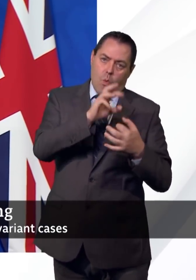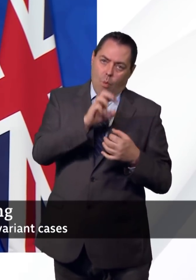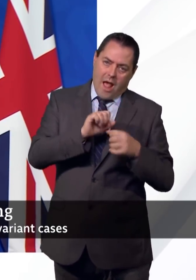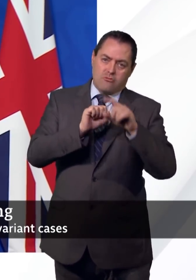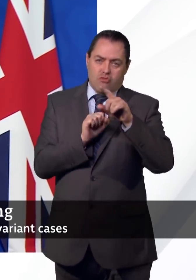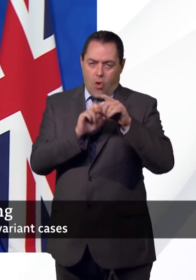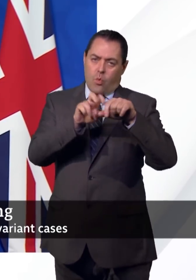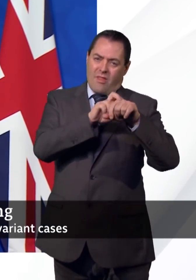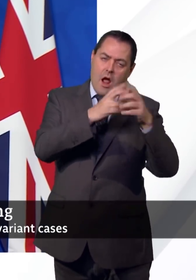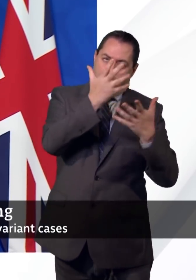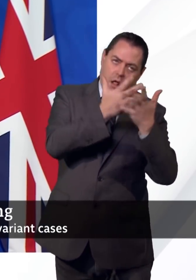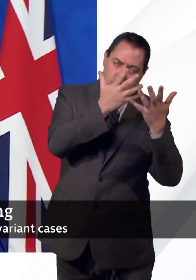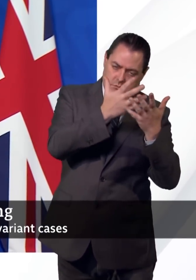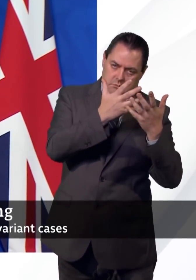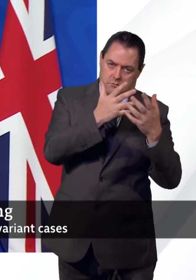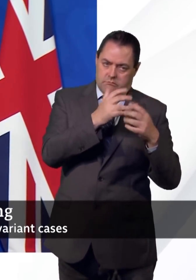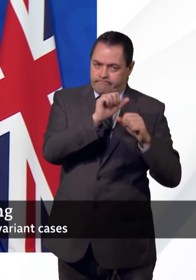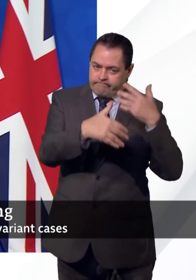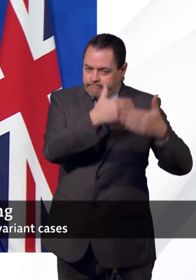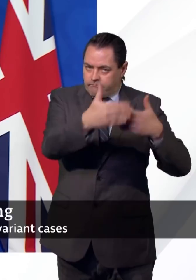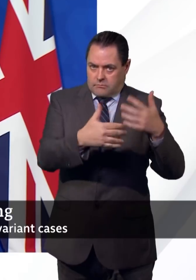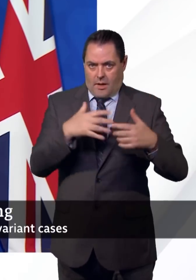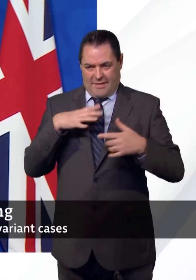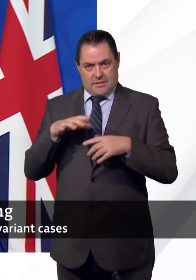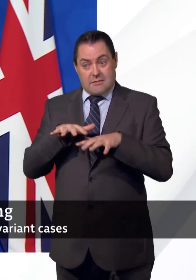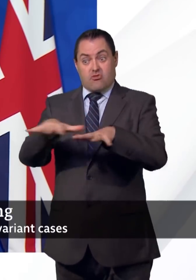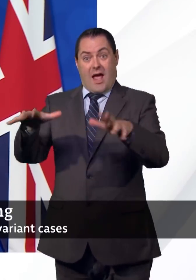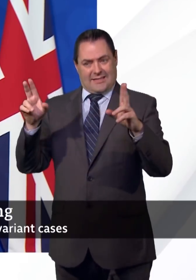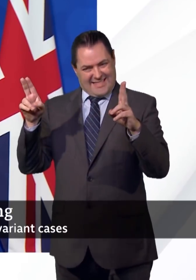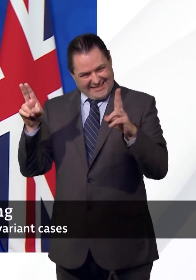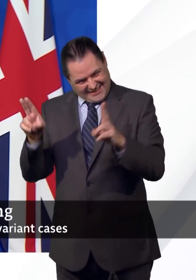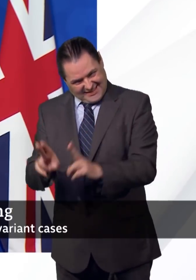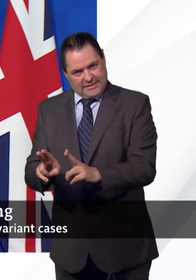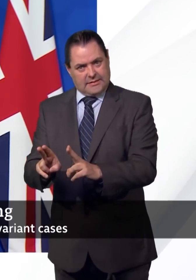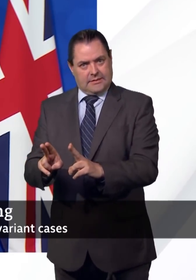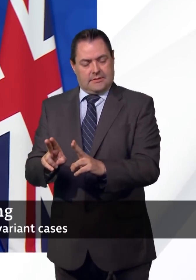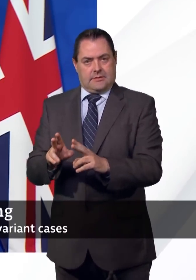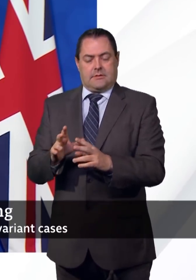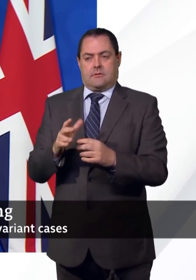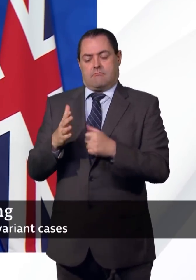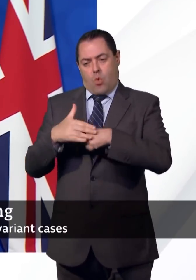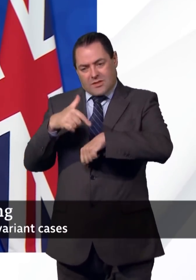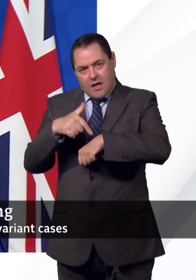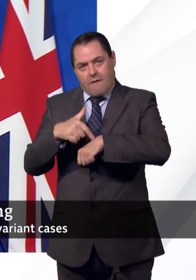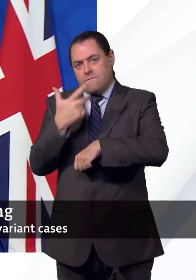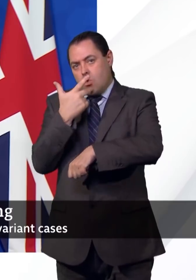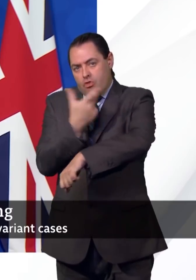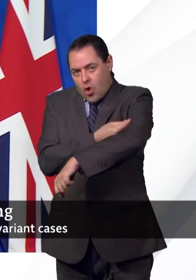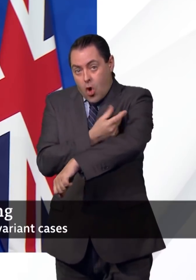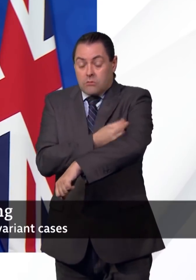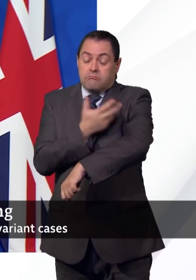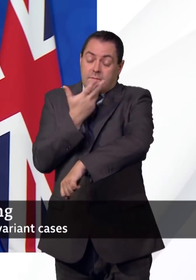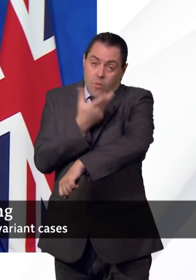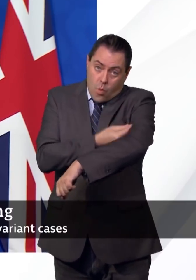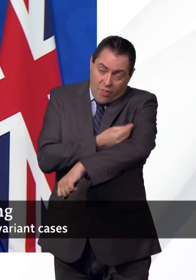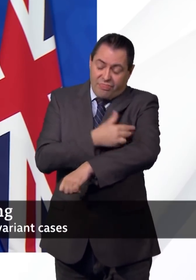the virus, buy ourselves the time to get yet more boosters into arms, and especially